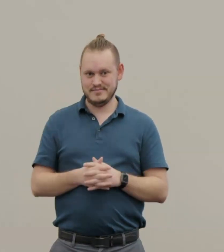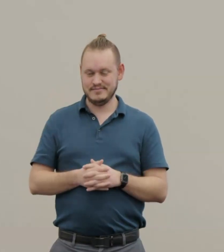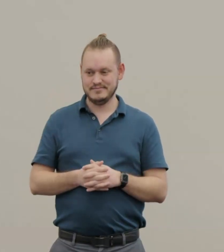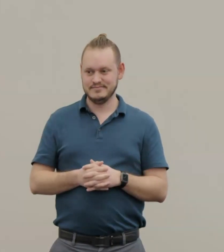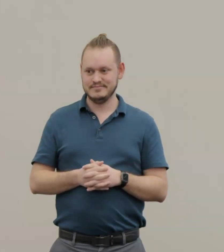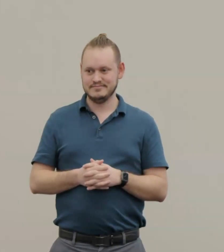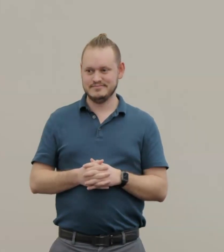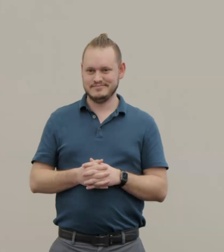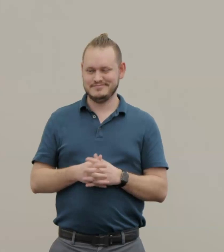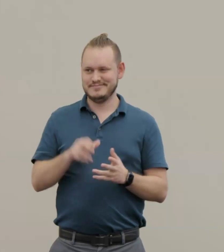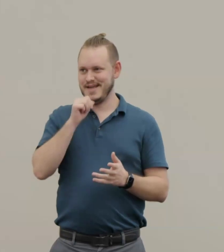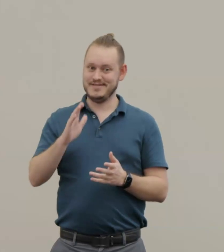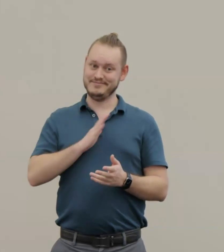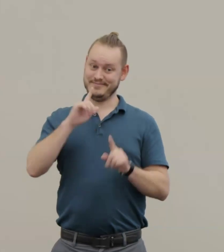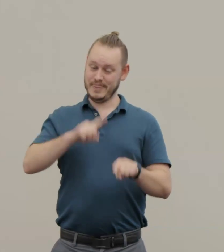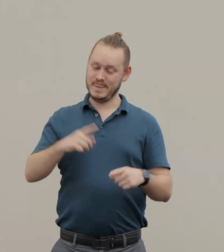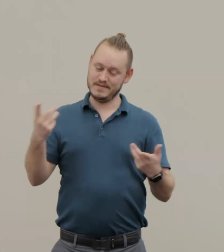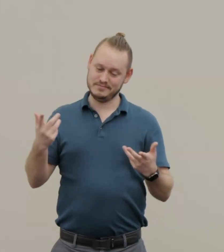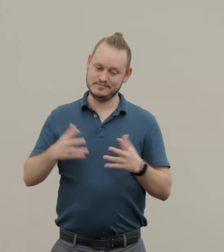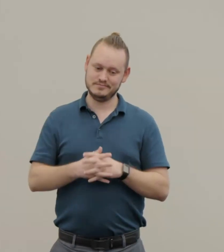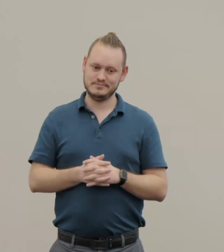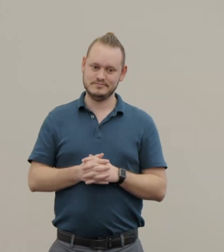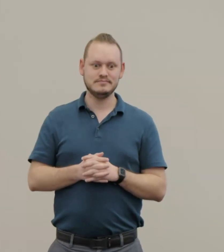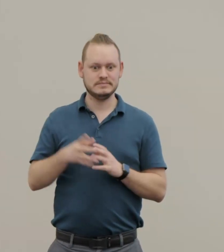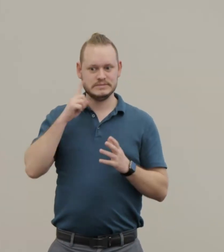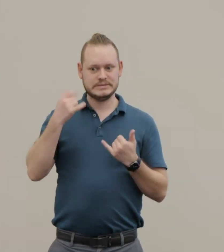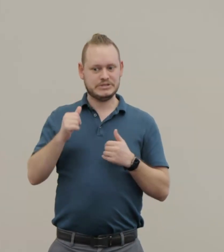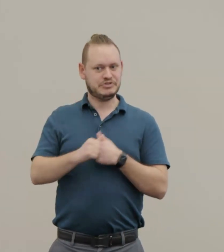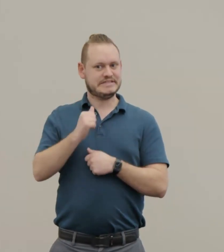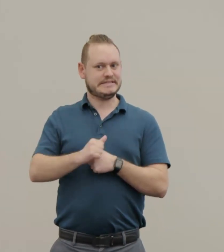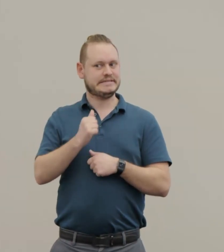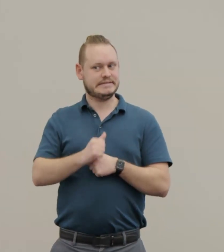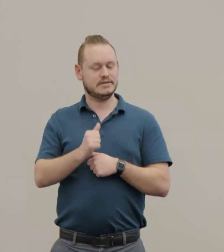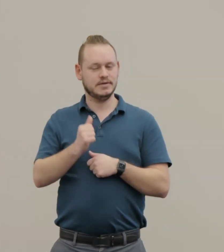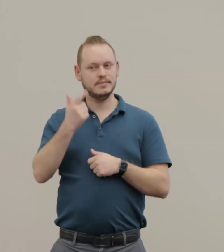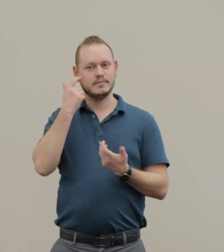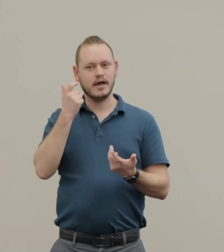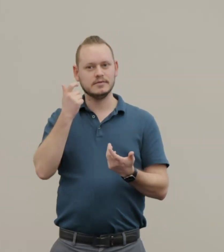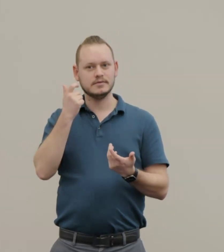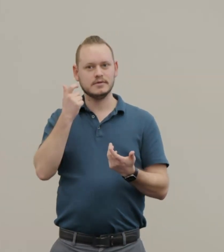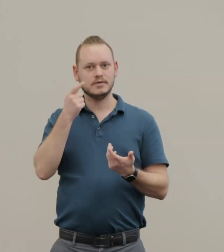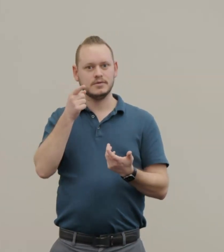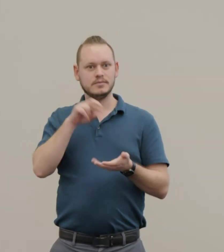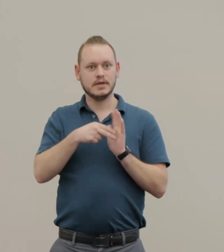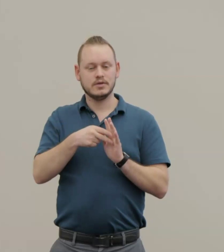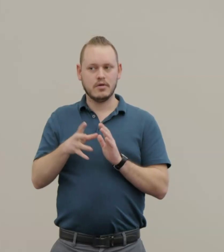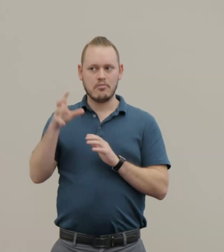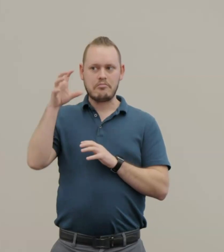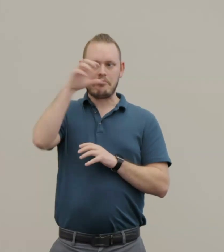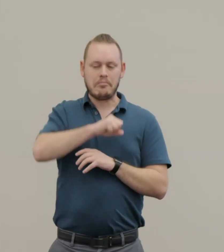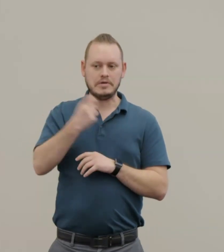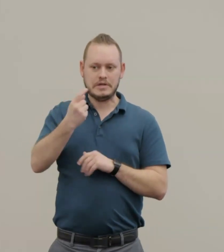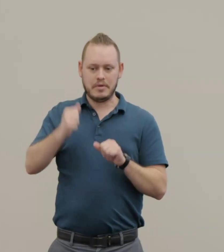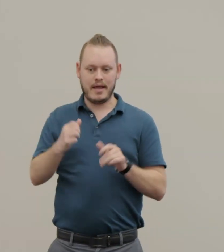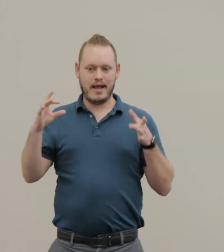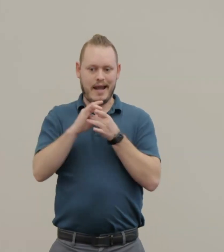That's maybe not an official answer. I think it's still risky, right? Because you're assuming that someone's going to be able to connect